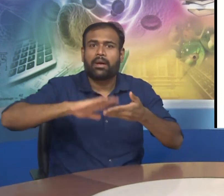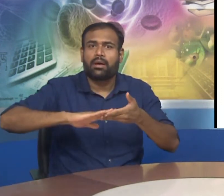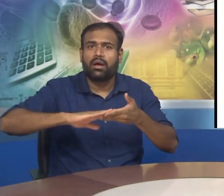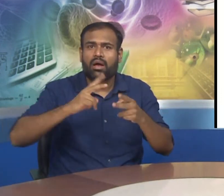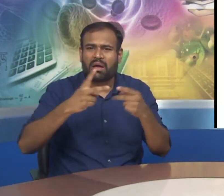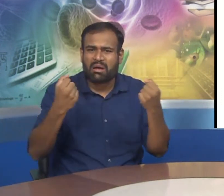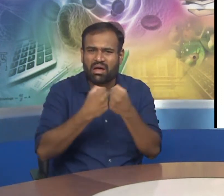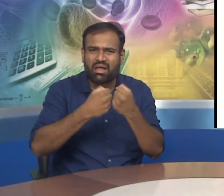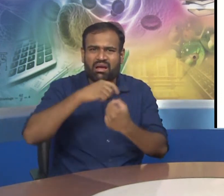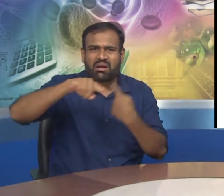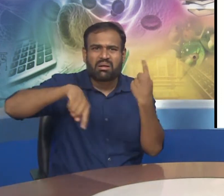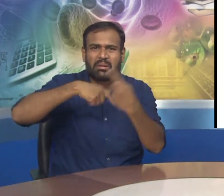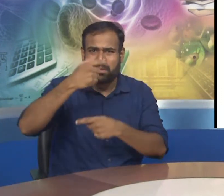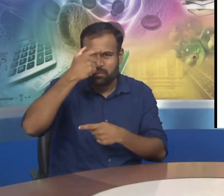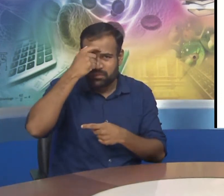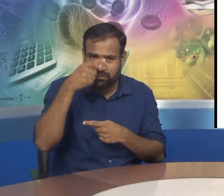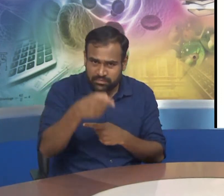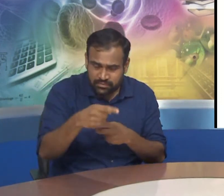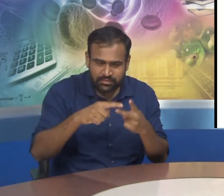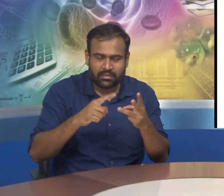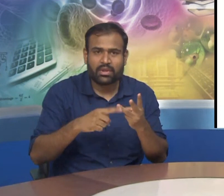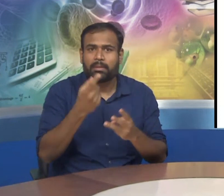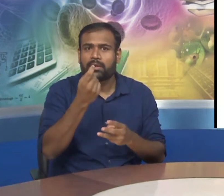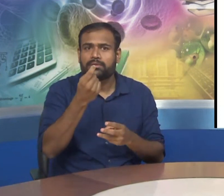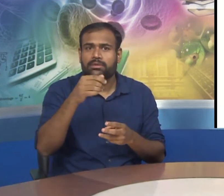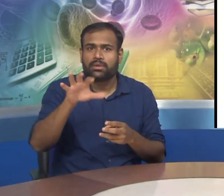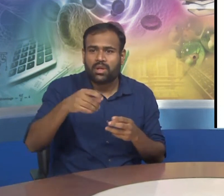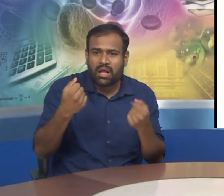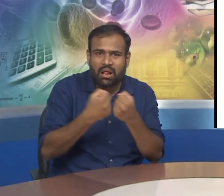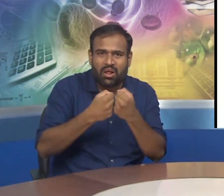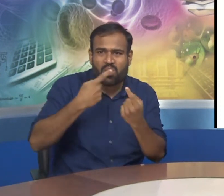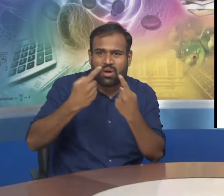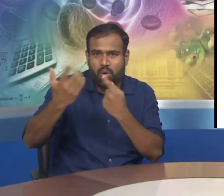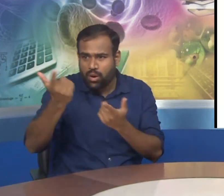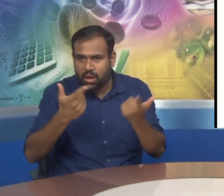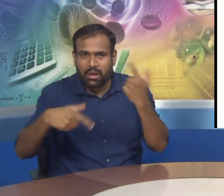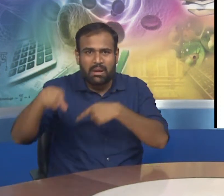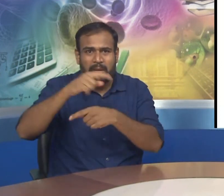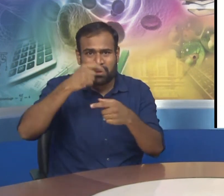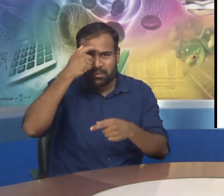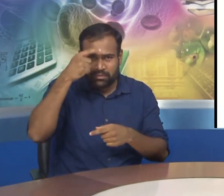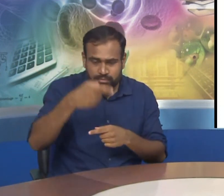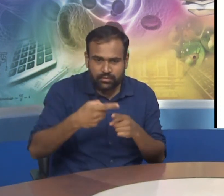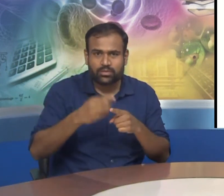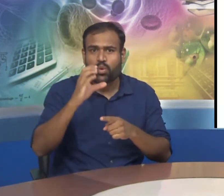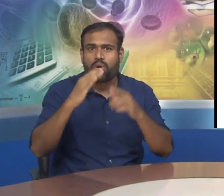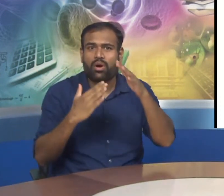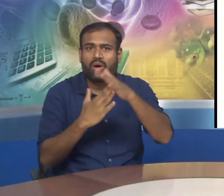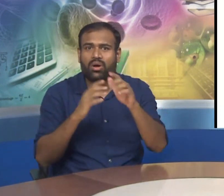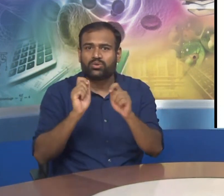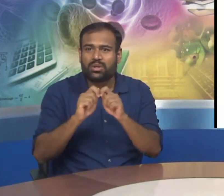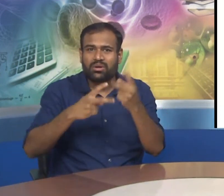Disputes relating to property, marriage, money, contract and service, etc. are all called as civil